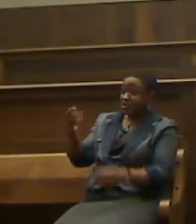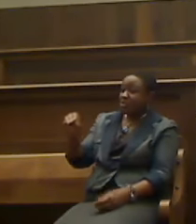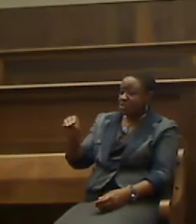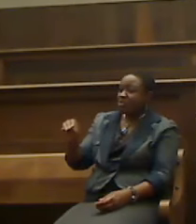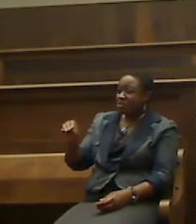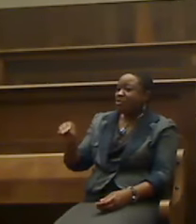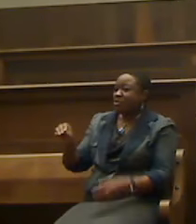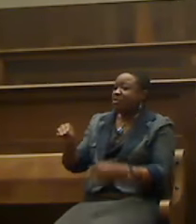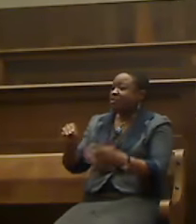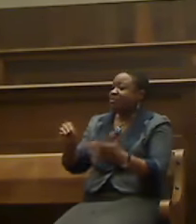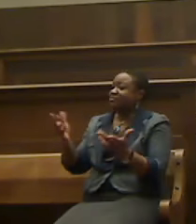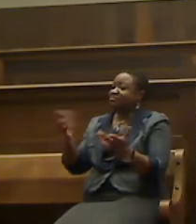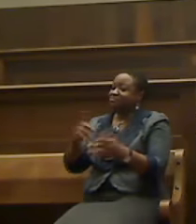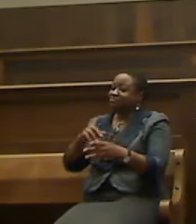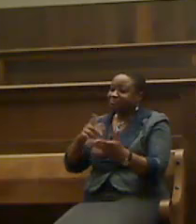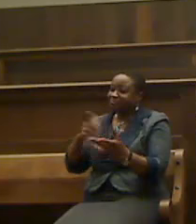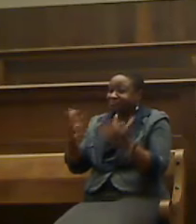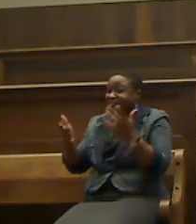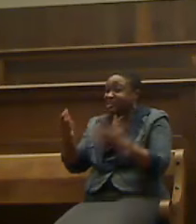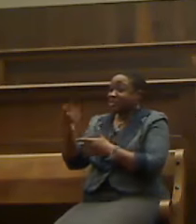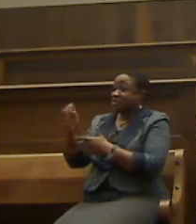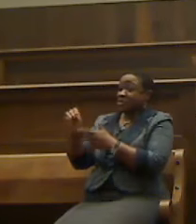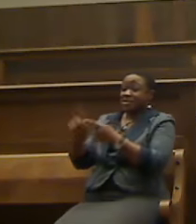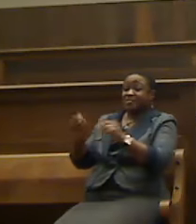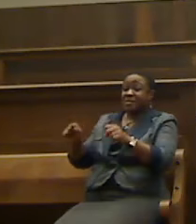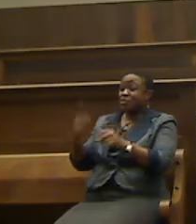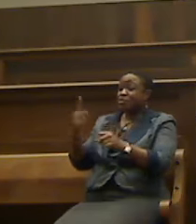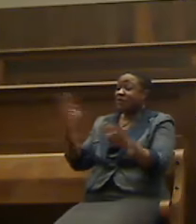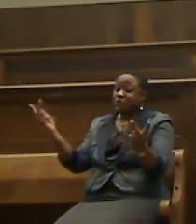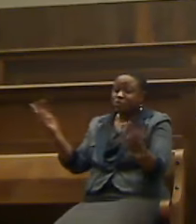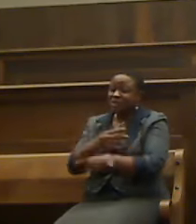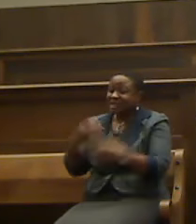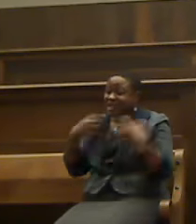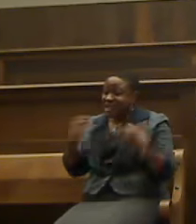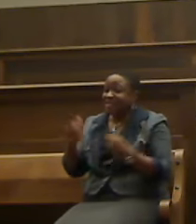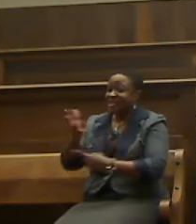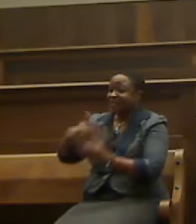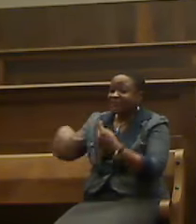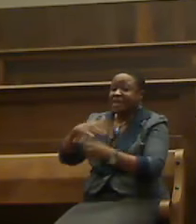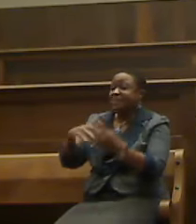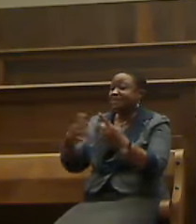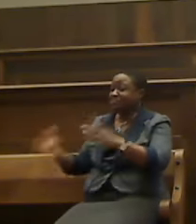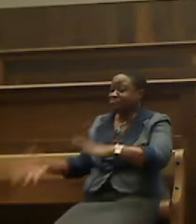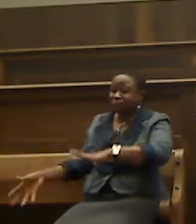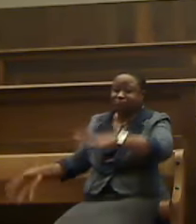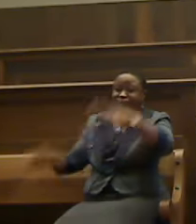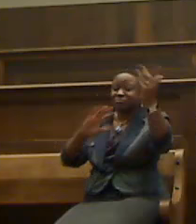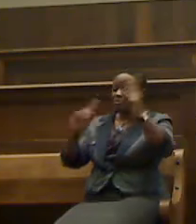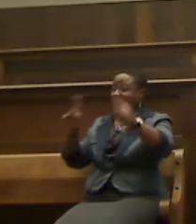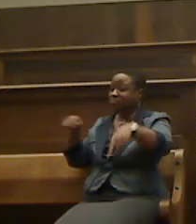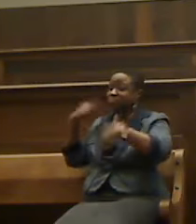is that it may be one of the worst health and environmental catastrophes ever